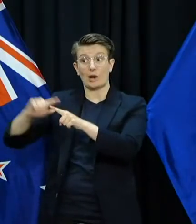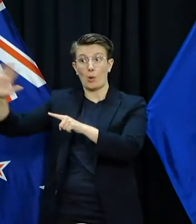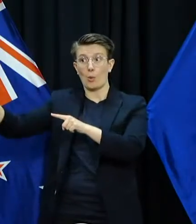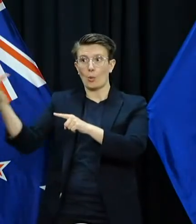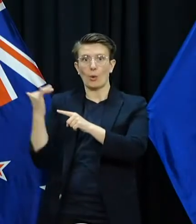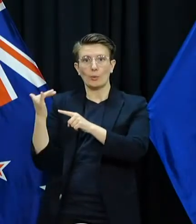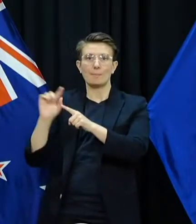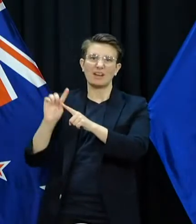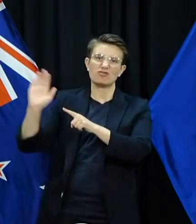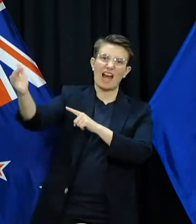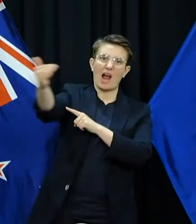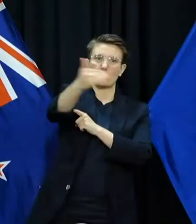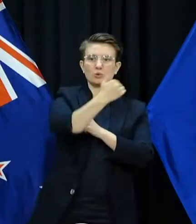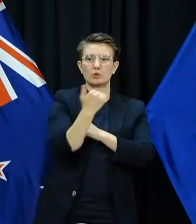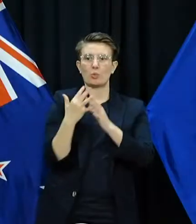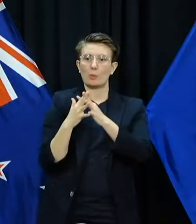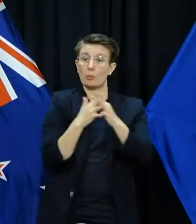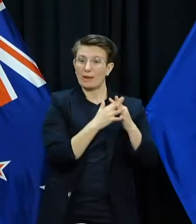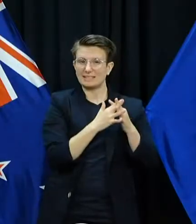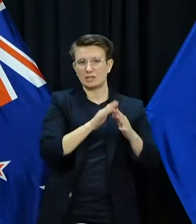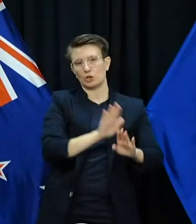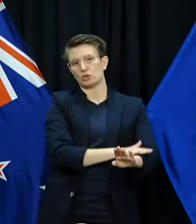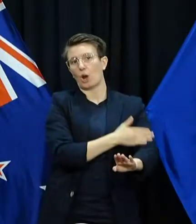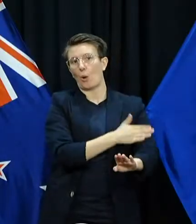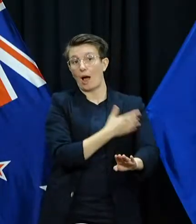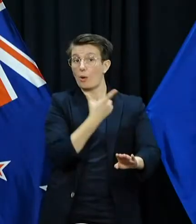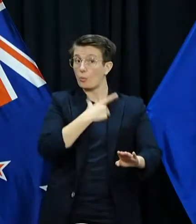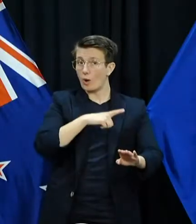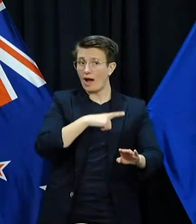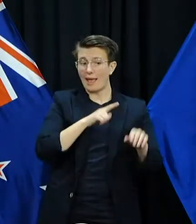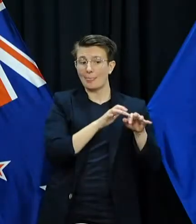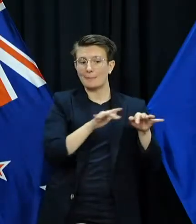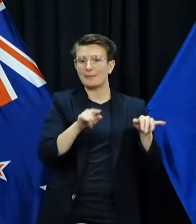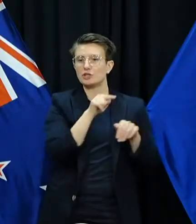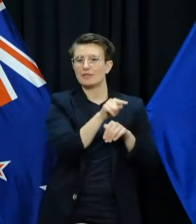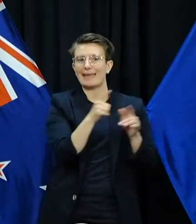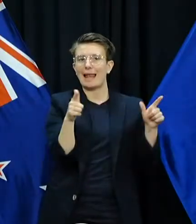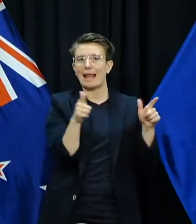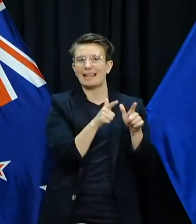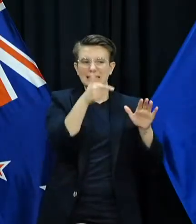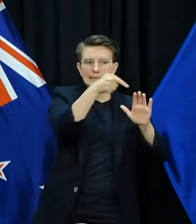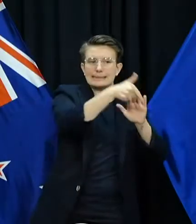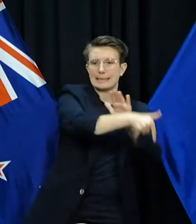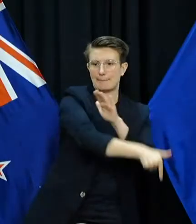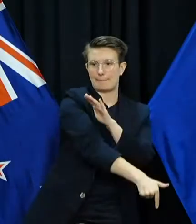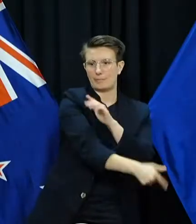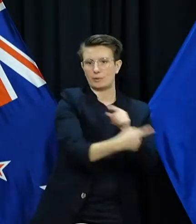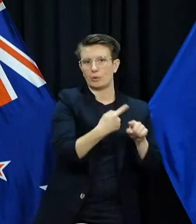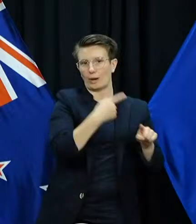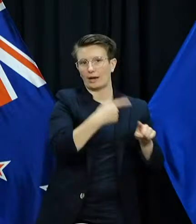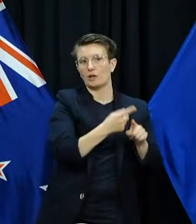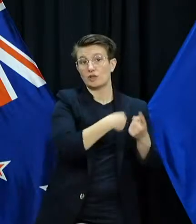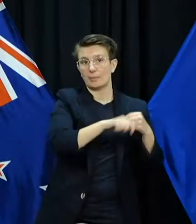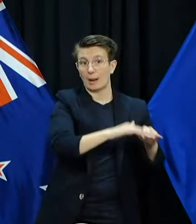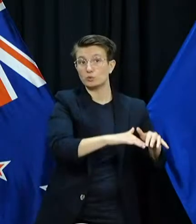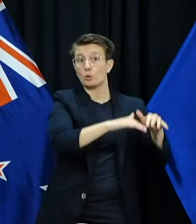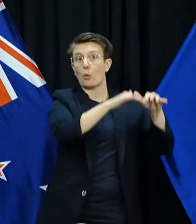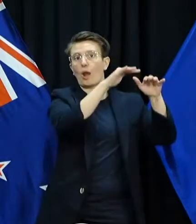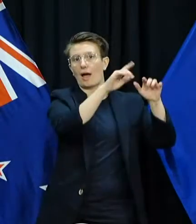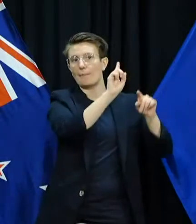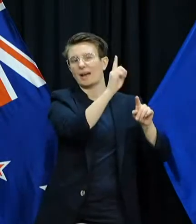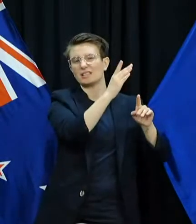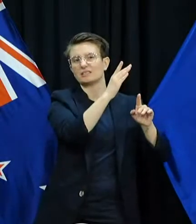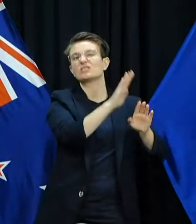get into shallower and shallower shorelines, then they start to get taller and taller and slower and slower.